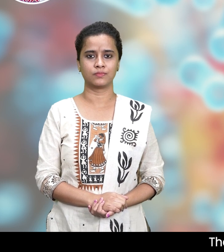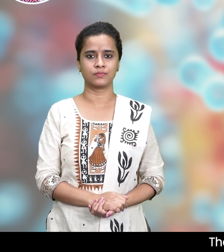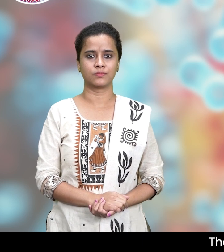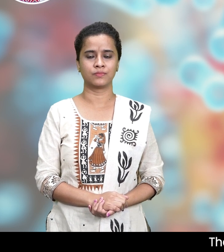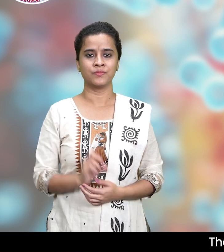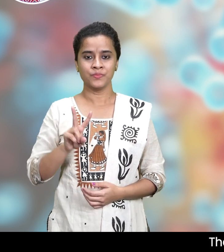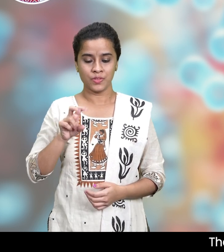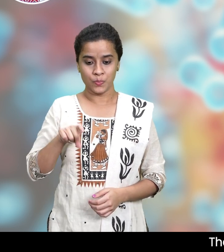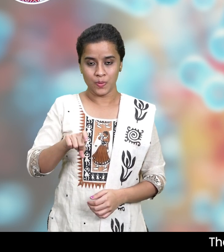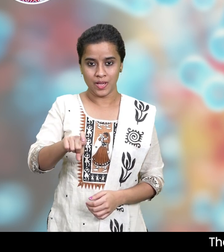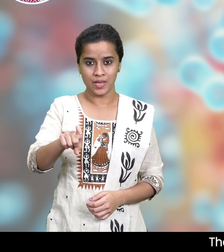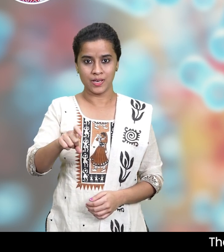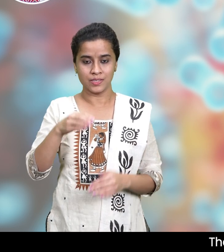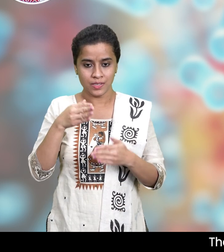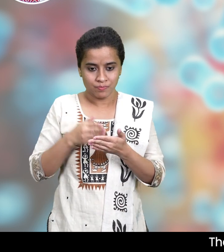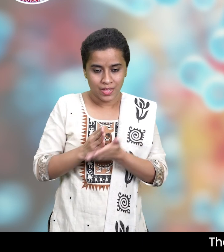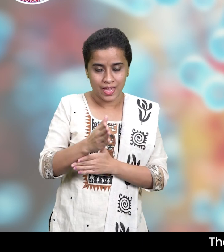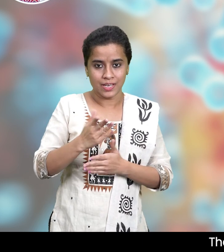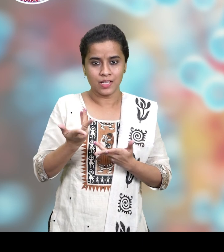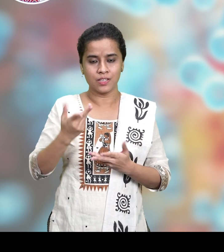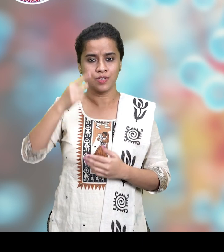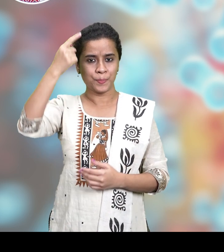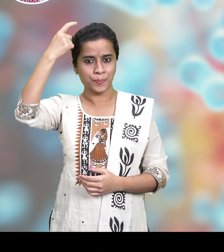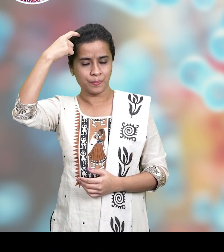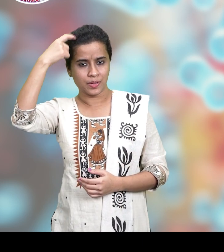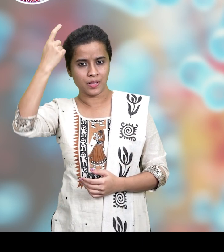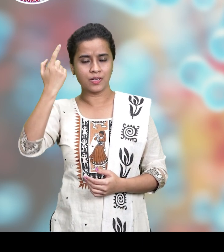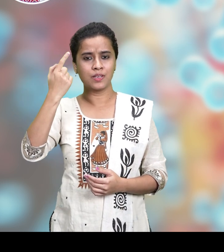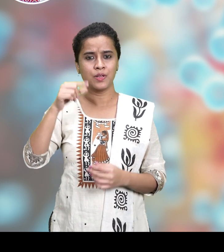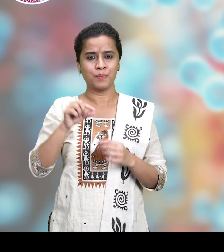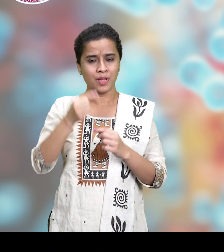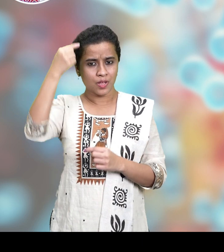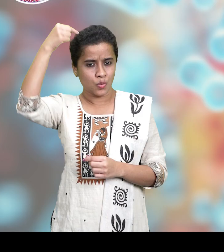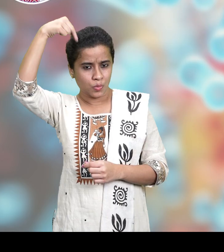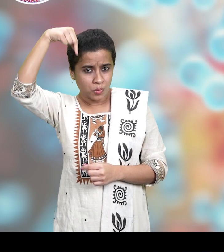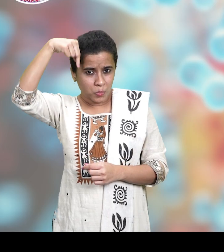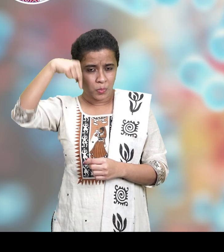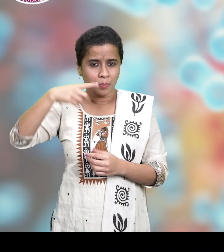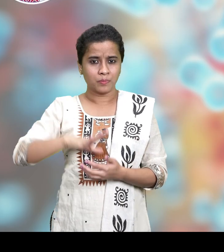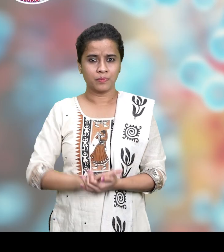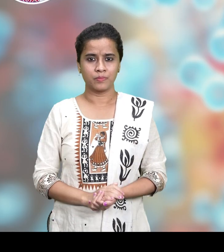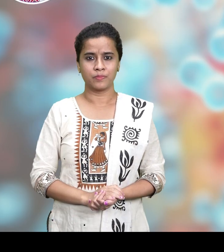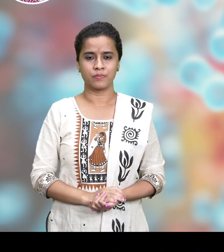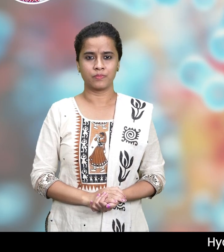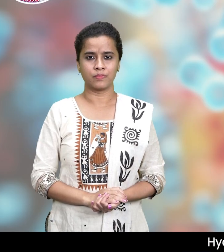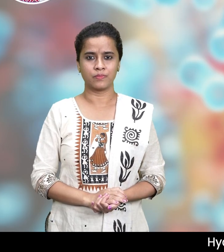The virus enters the brain via neurons.